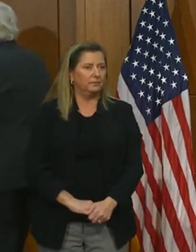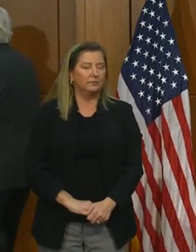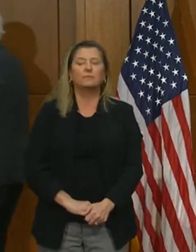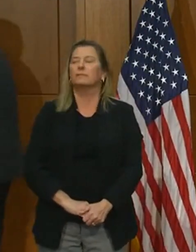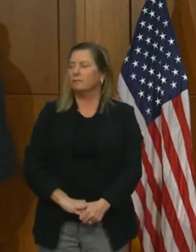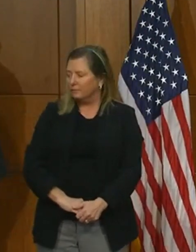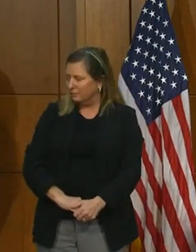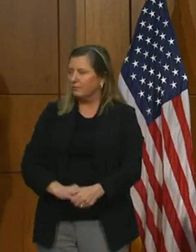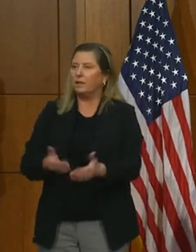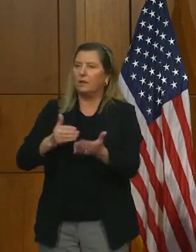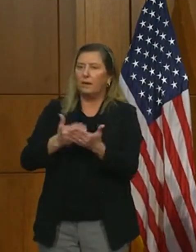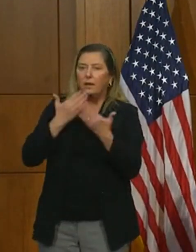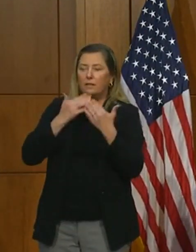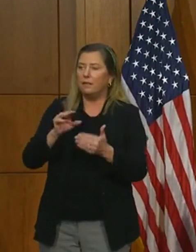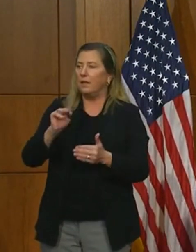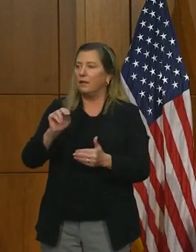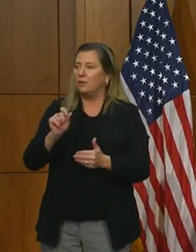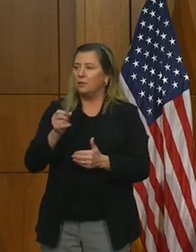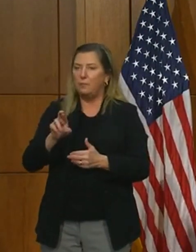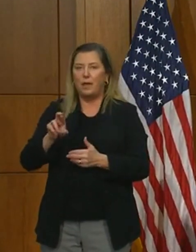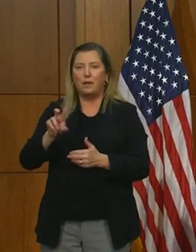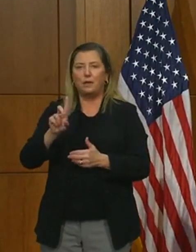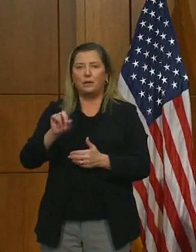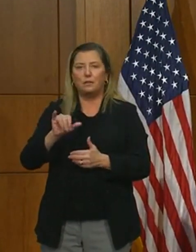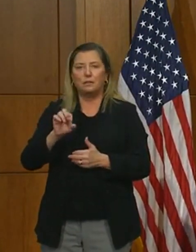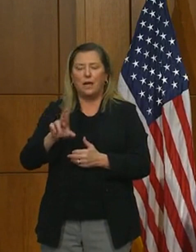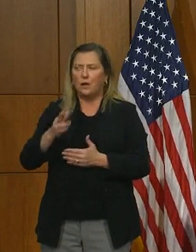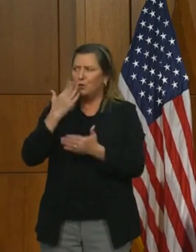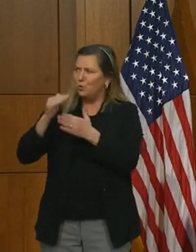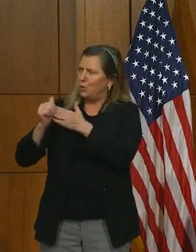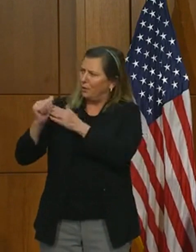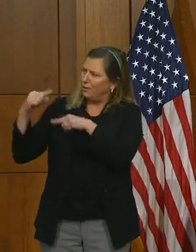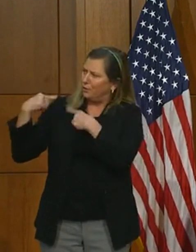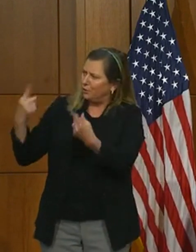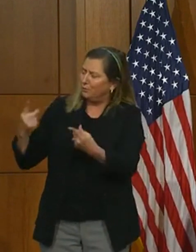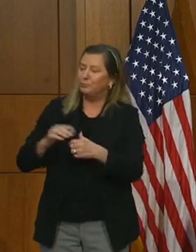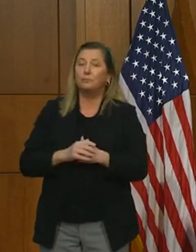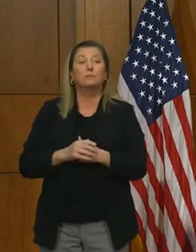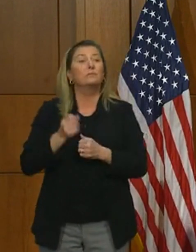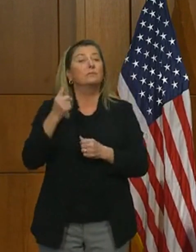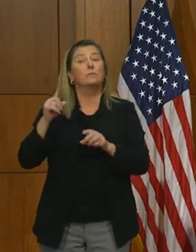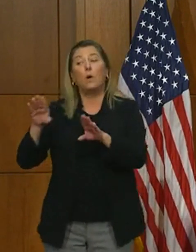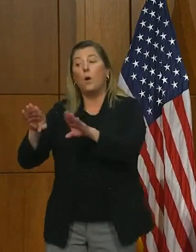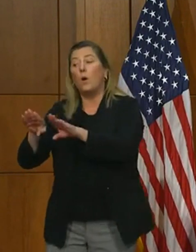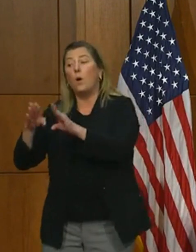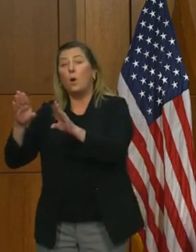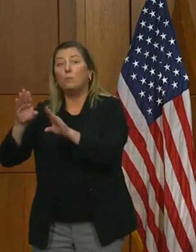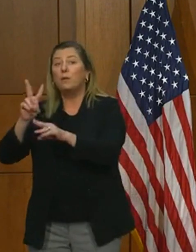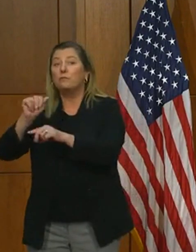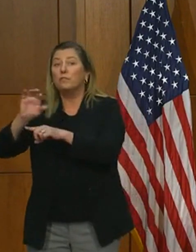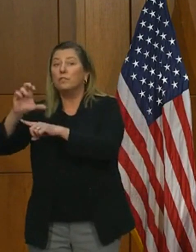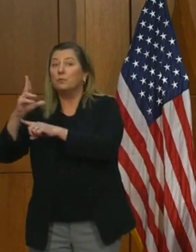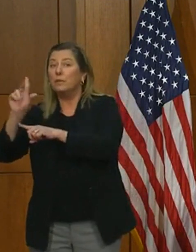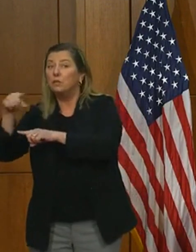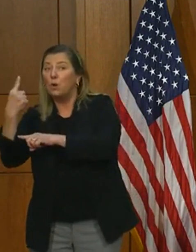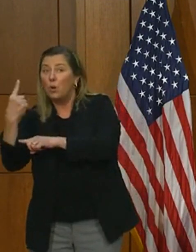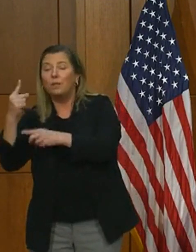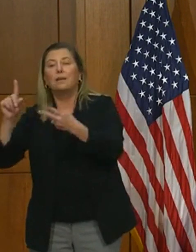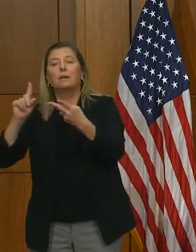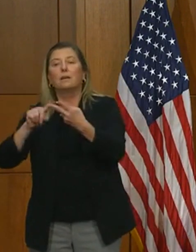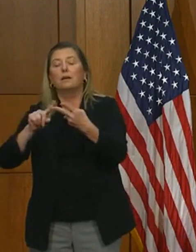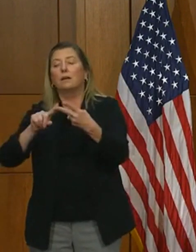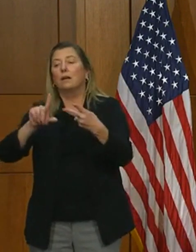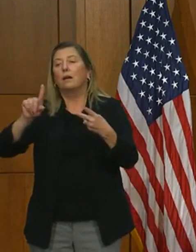Again, thank you, Mayor Dyer, for your leadership. This opening applies only to Virginia Beach and to First